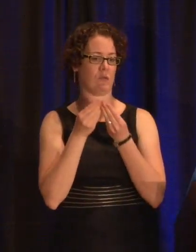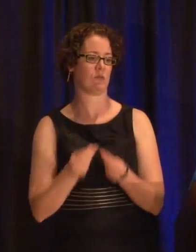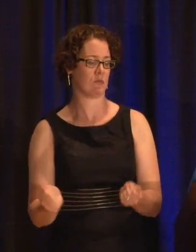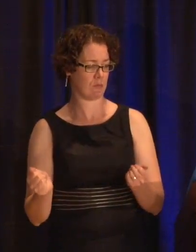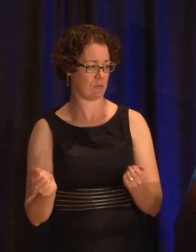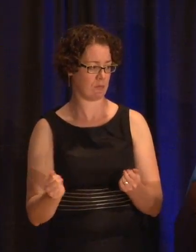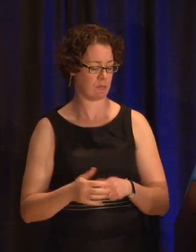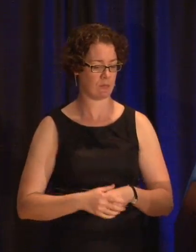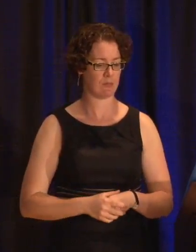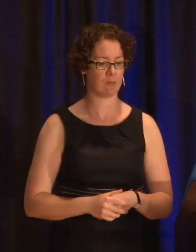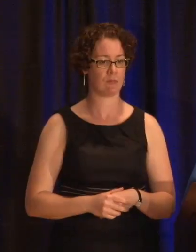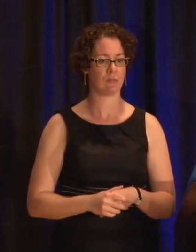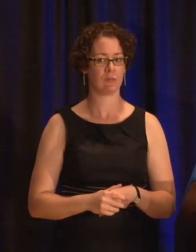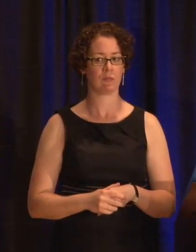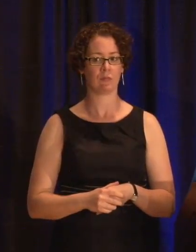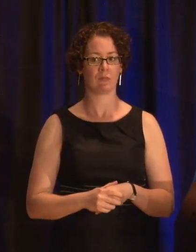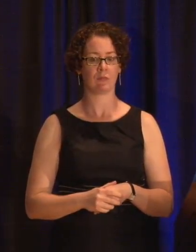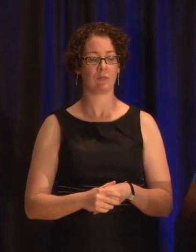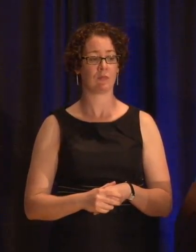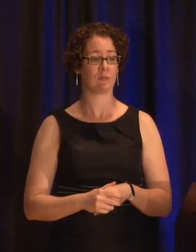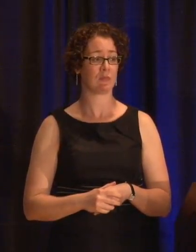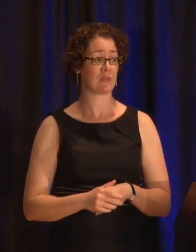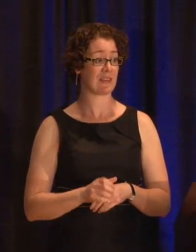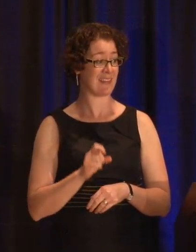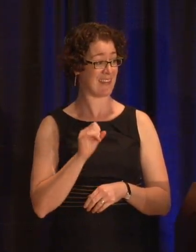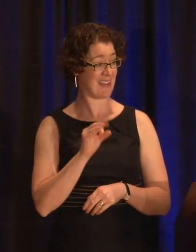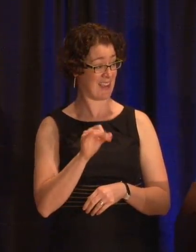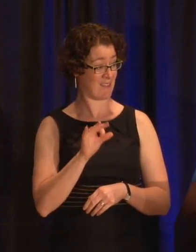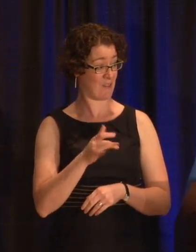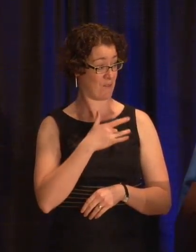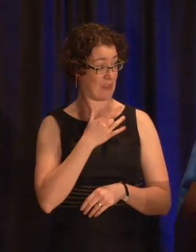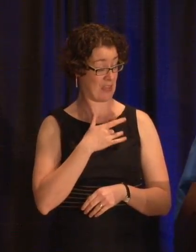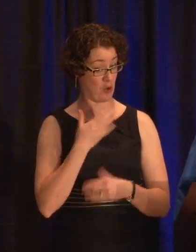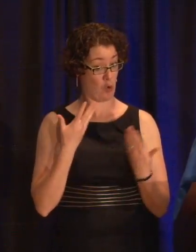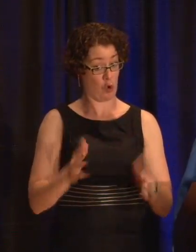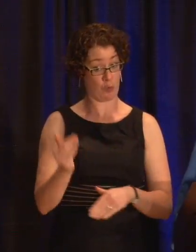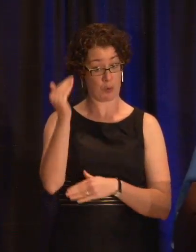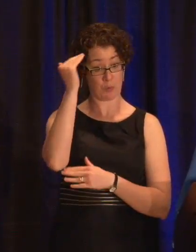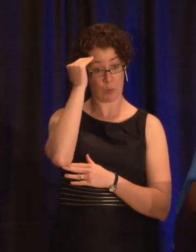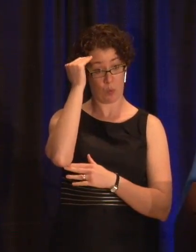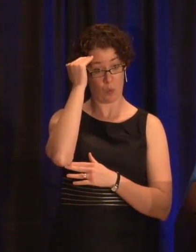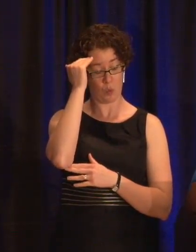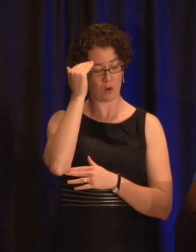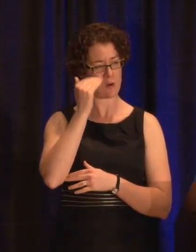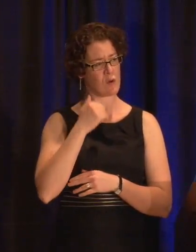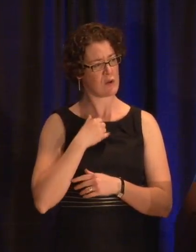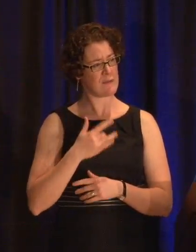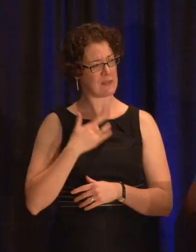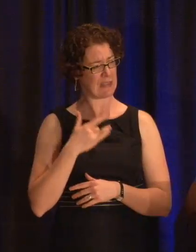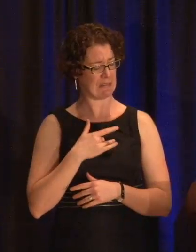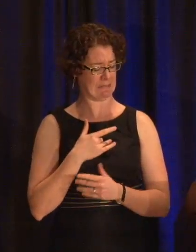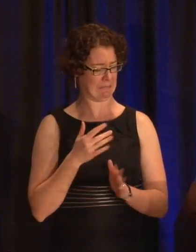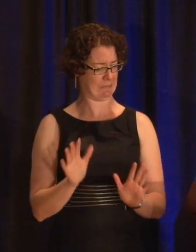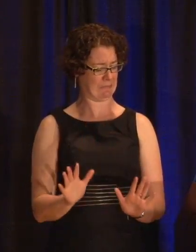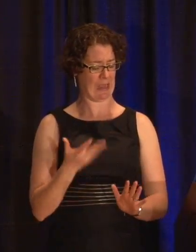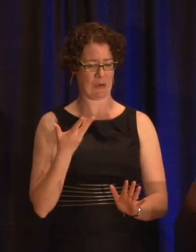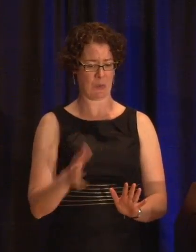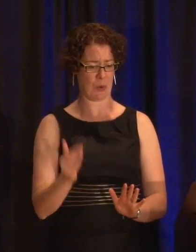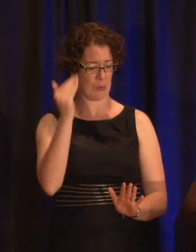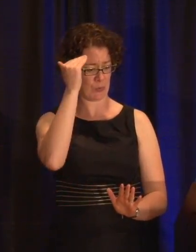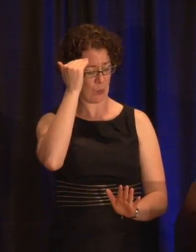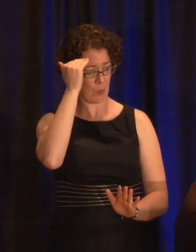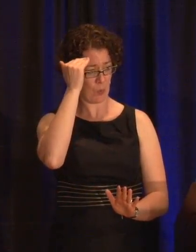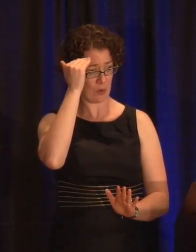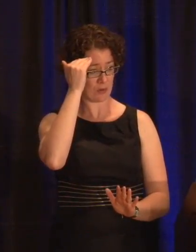your ignorance. If in your heart you believe you already know, or if in your heart you do not wish to know, then